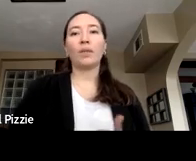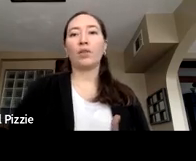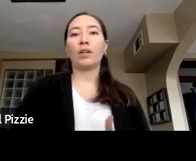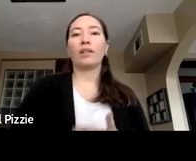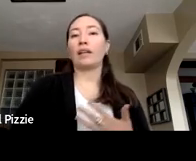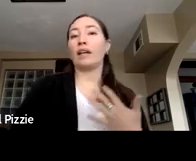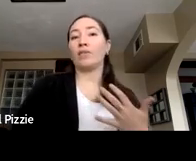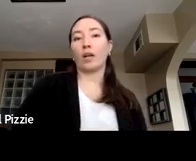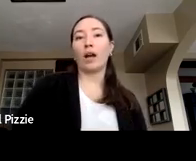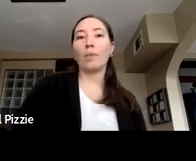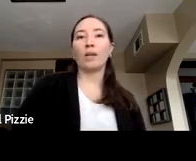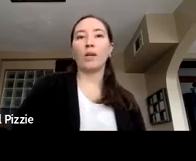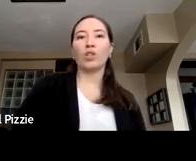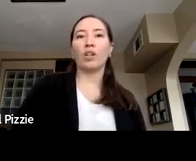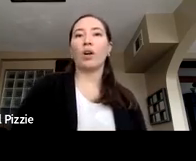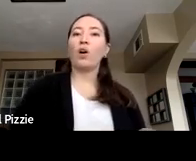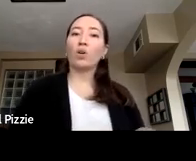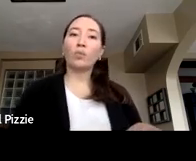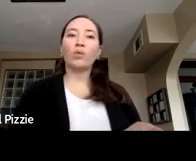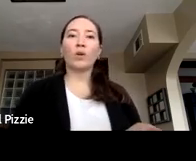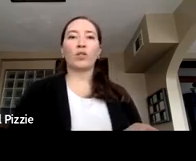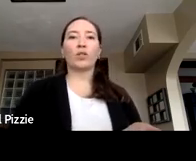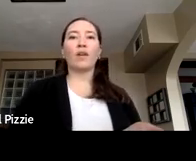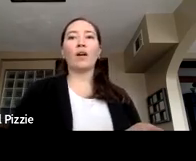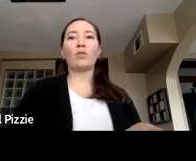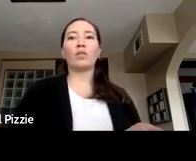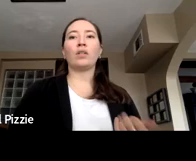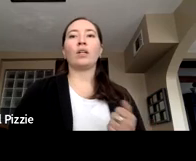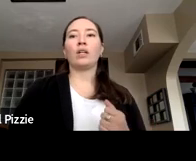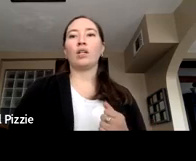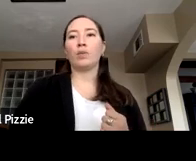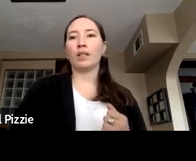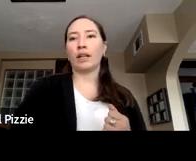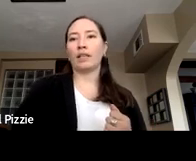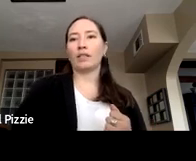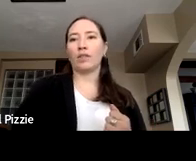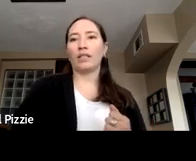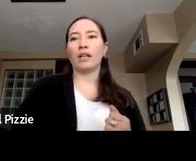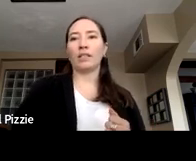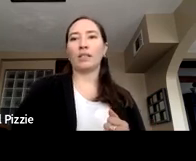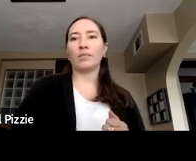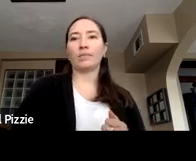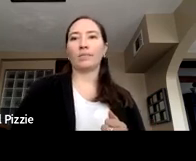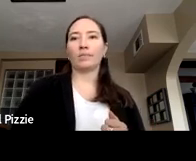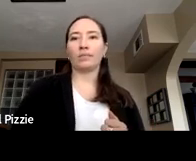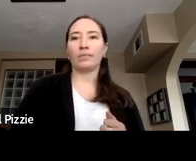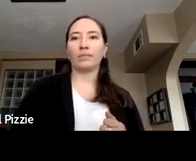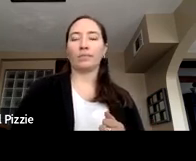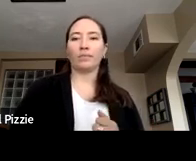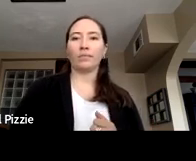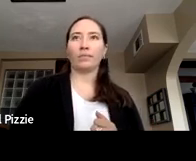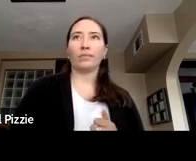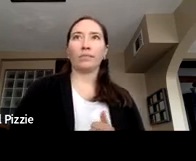So similarly, if you want to copy a question or move a question around, you would click these 3 dots.